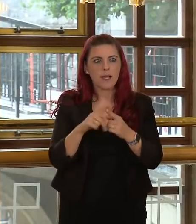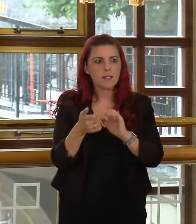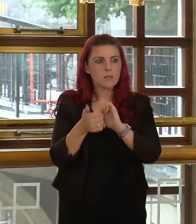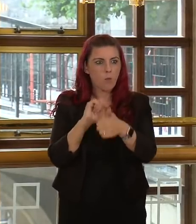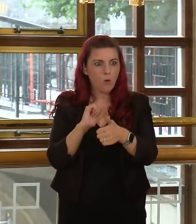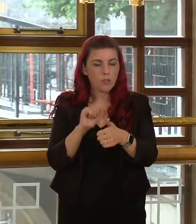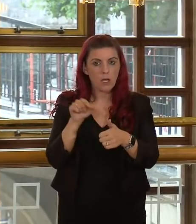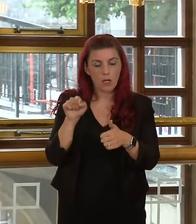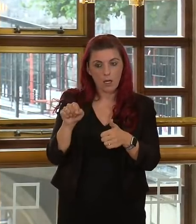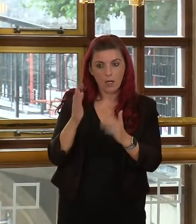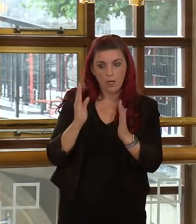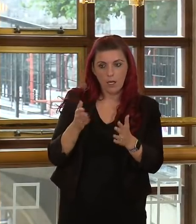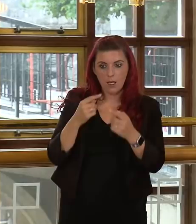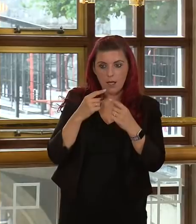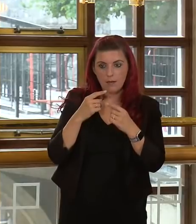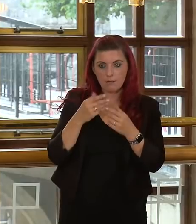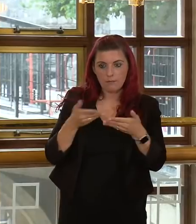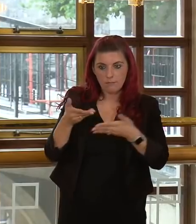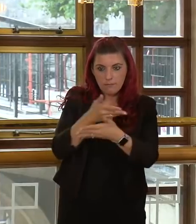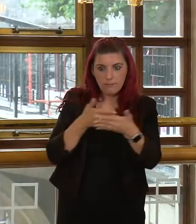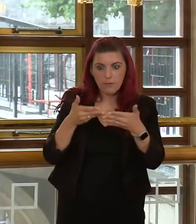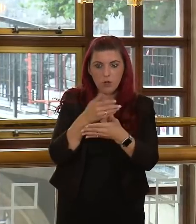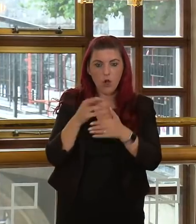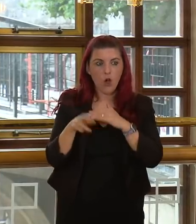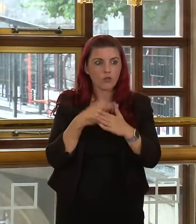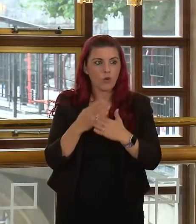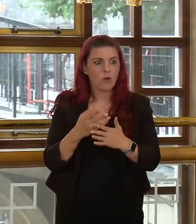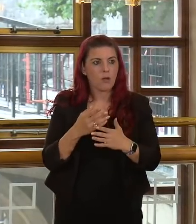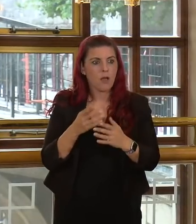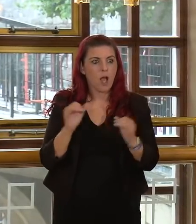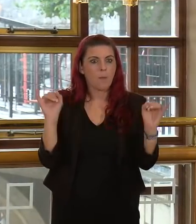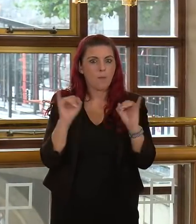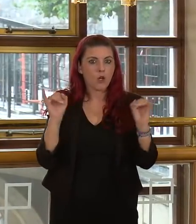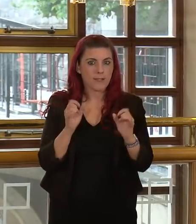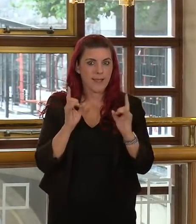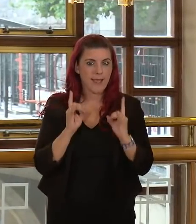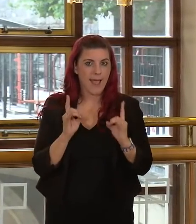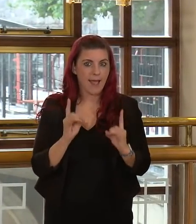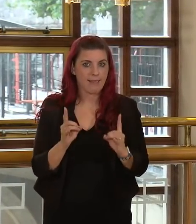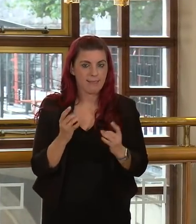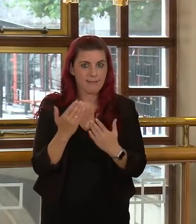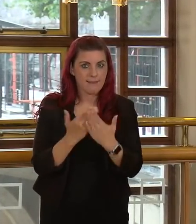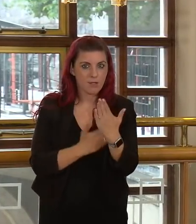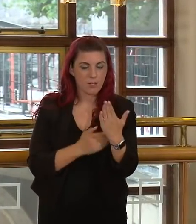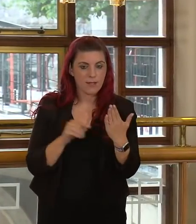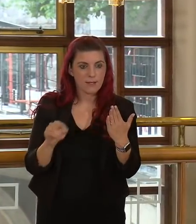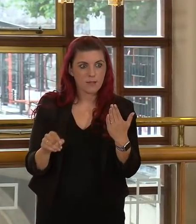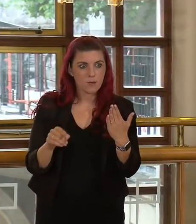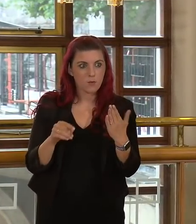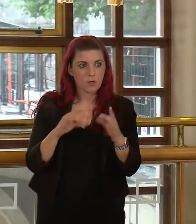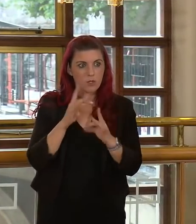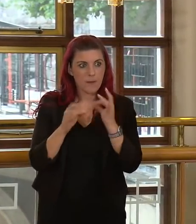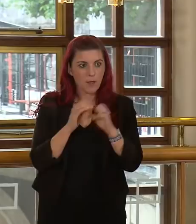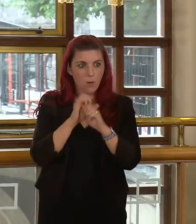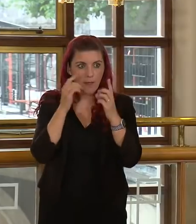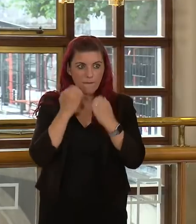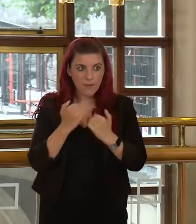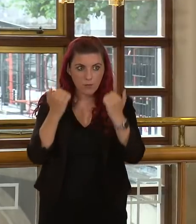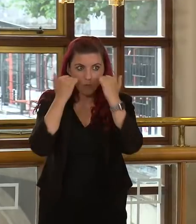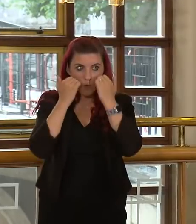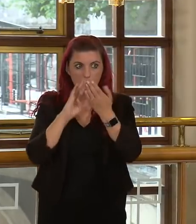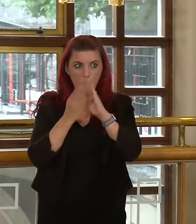forward under the emergency health regulations, or the emergency health law that allows us set regulations to make the wearing of face coverings